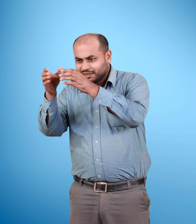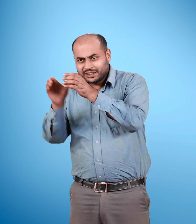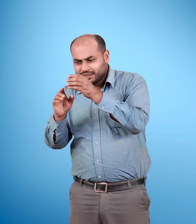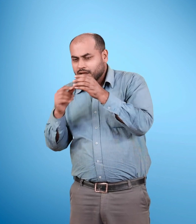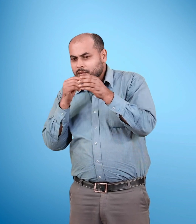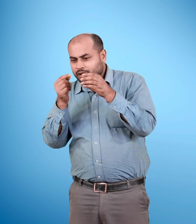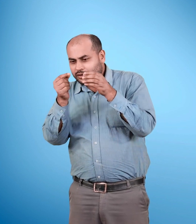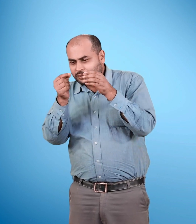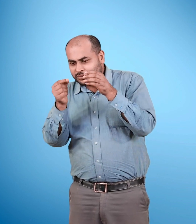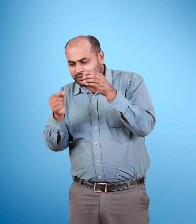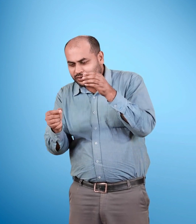droplets of water around it.